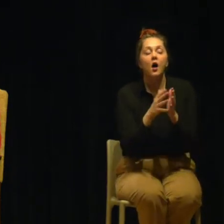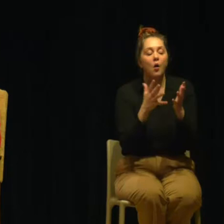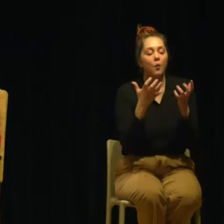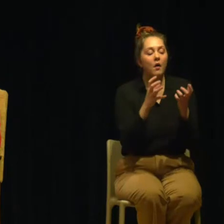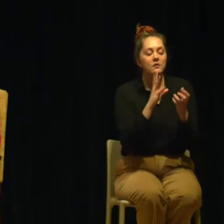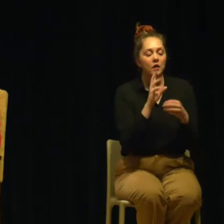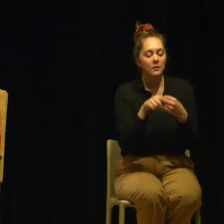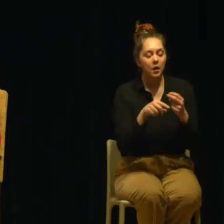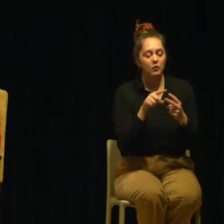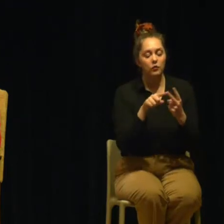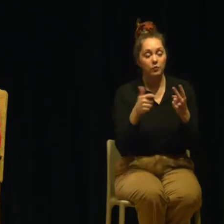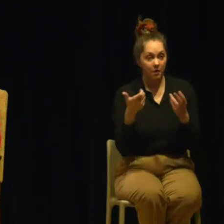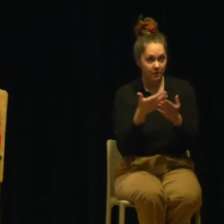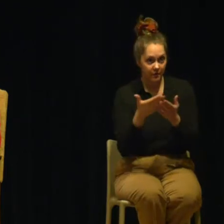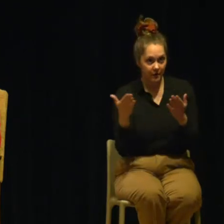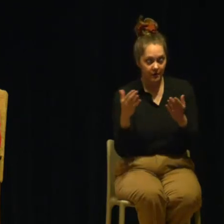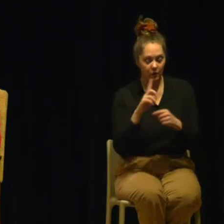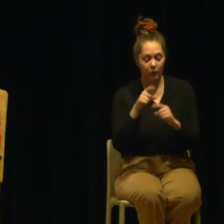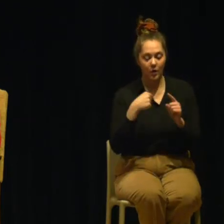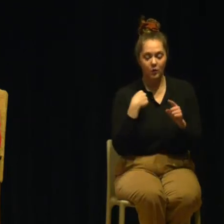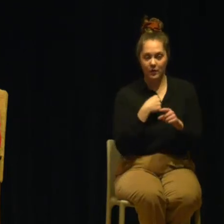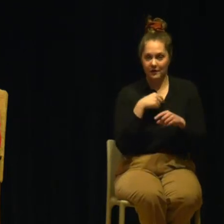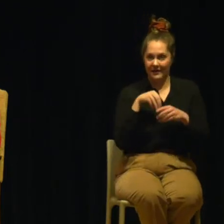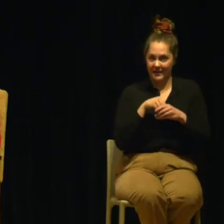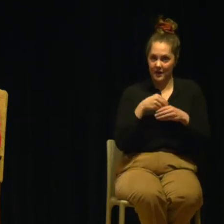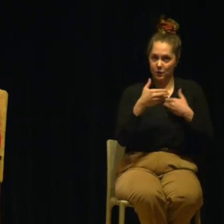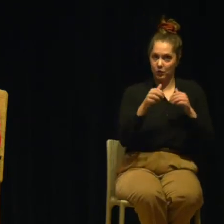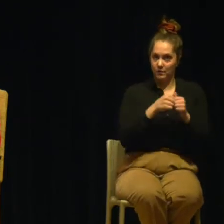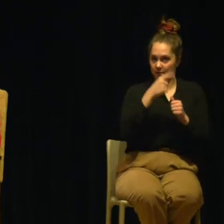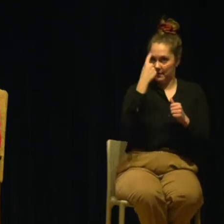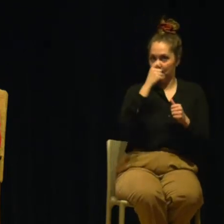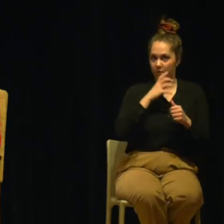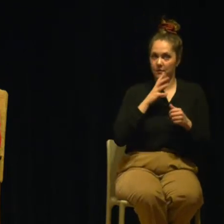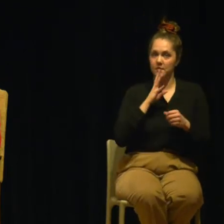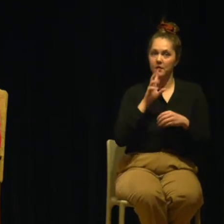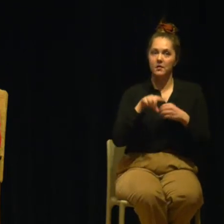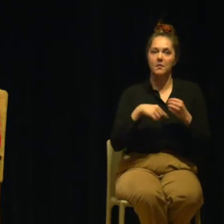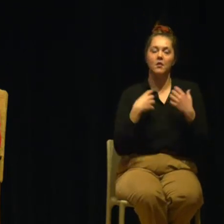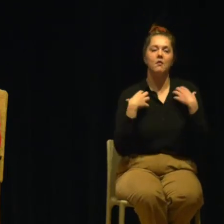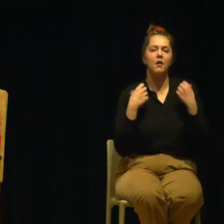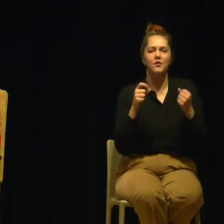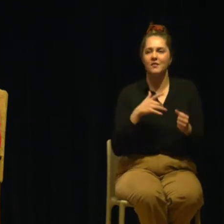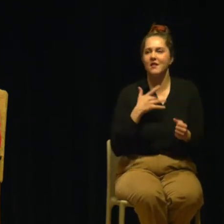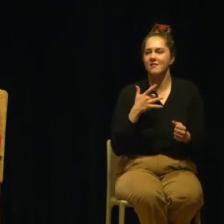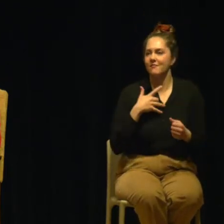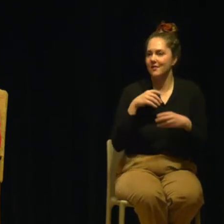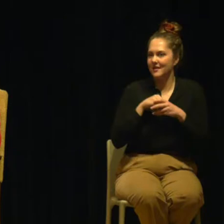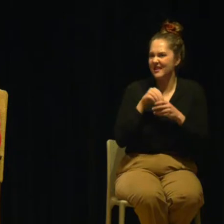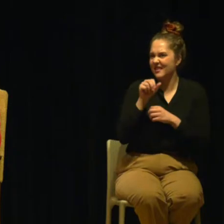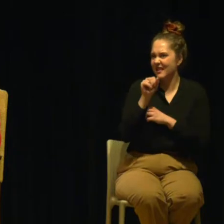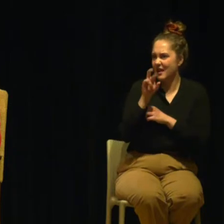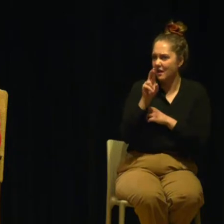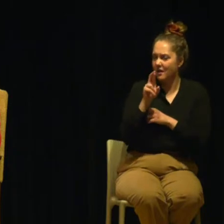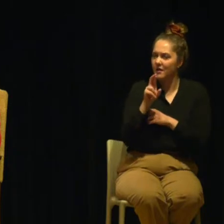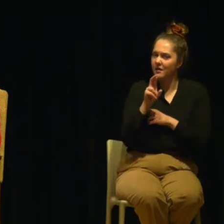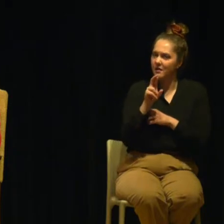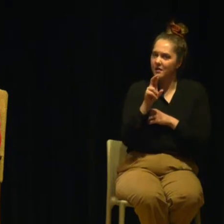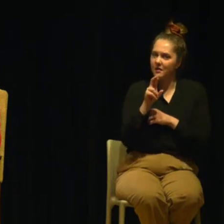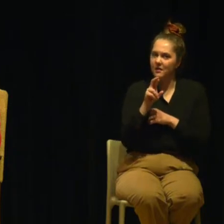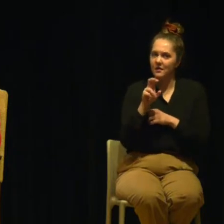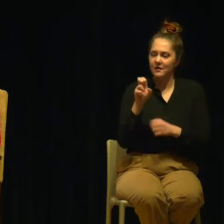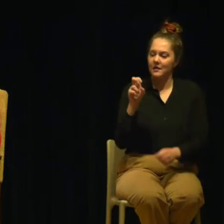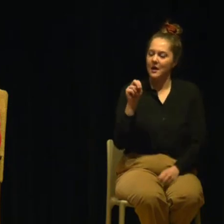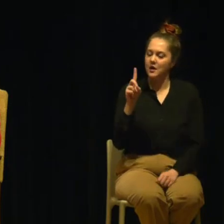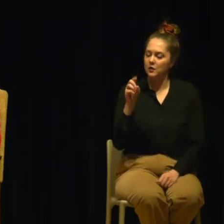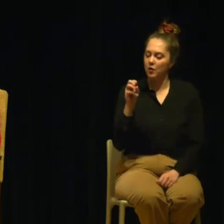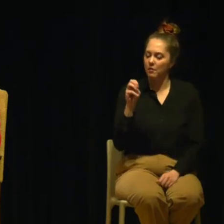that, you know, when we're in rooms with Black women talking about health, you can feel in the air. One is